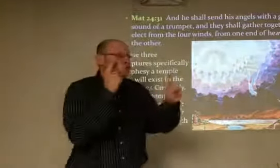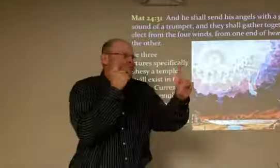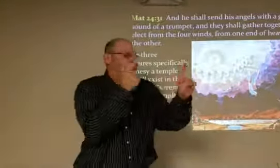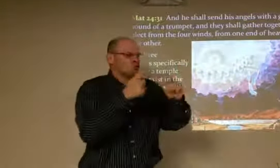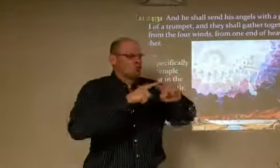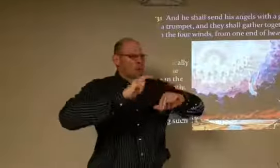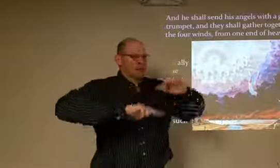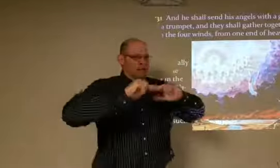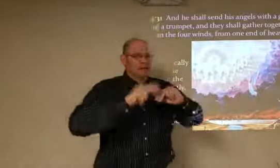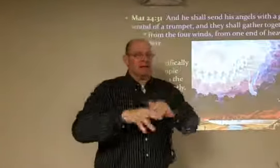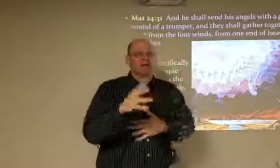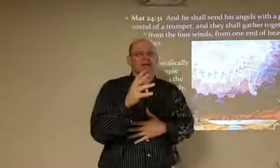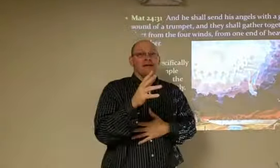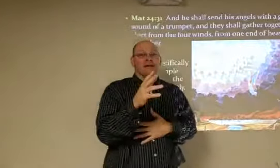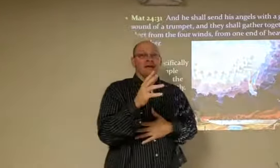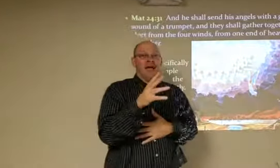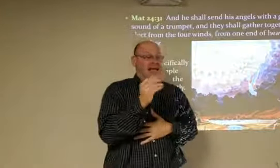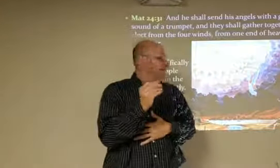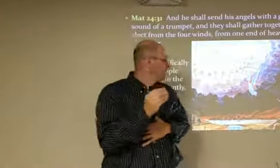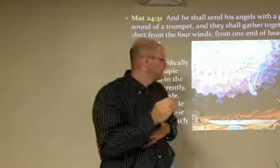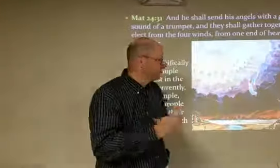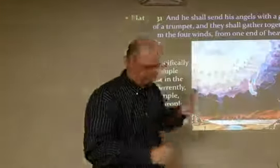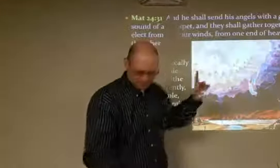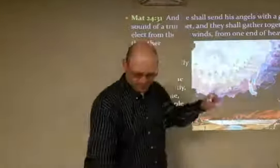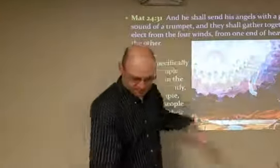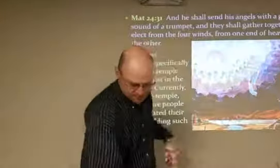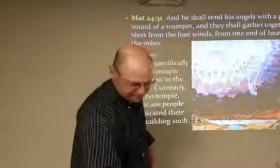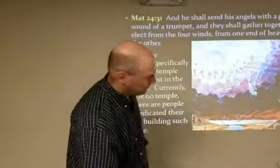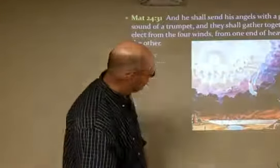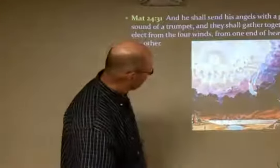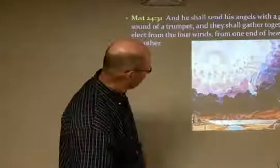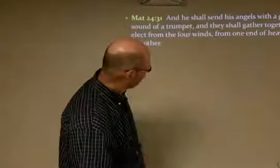They are already working on building the 3rd temple.